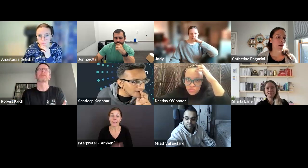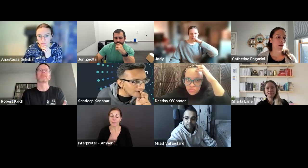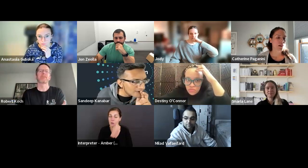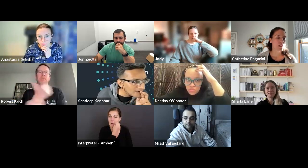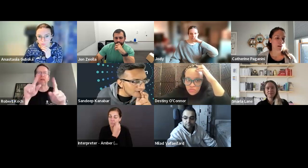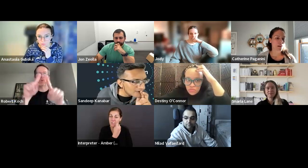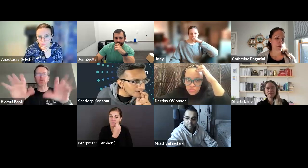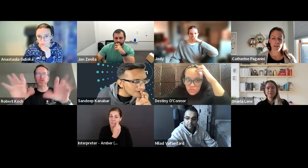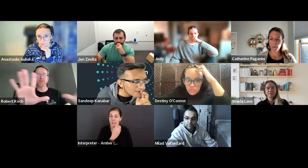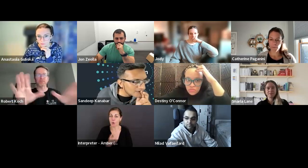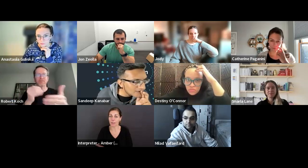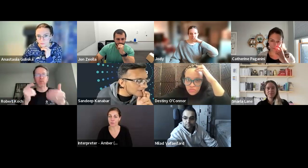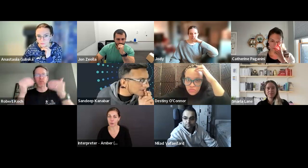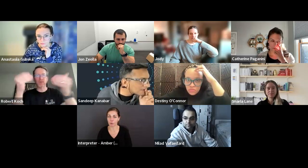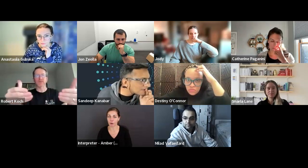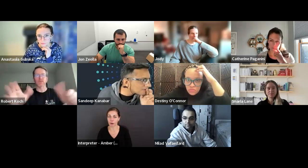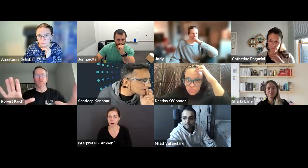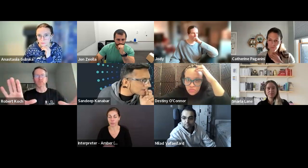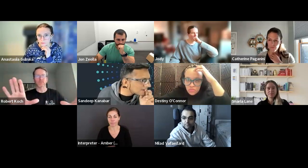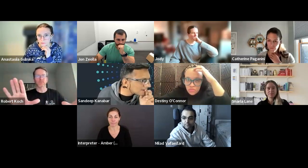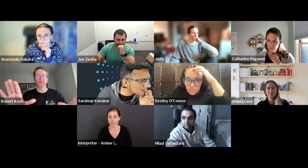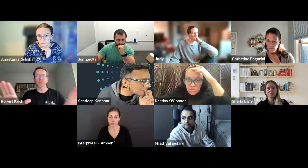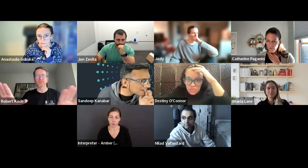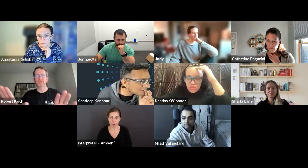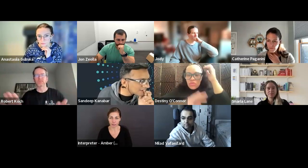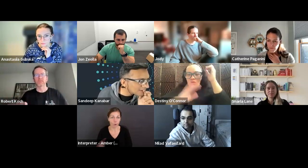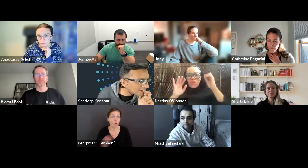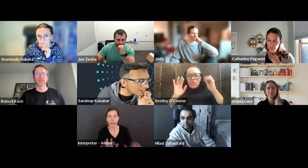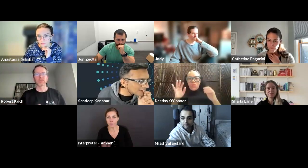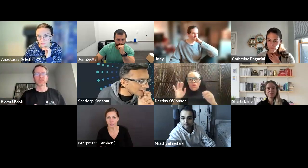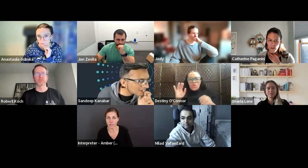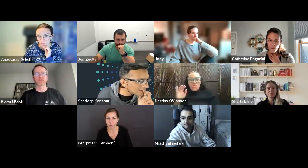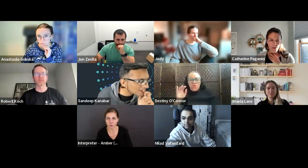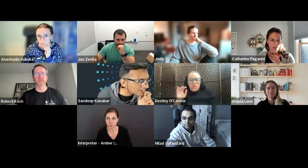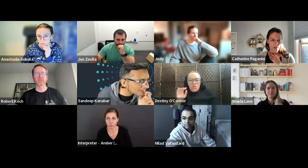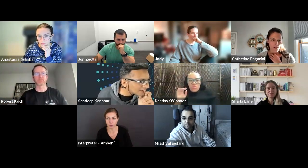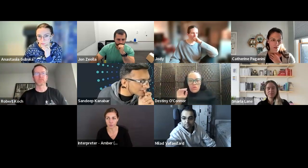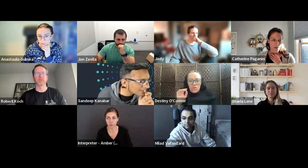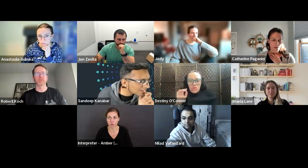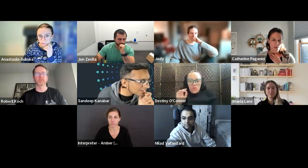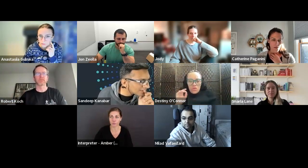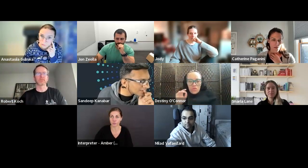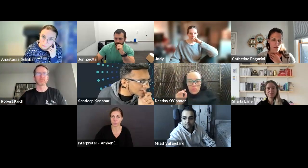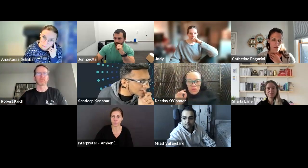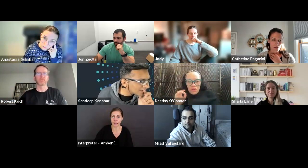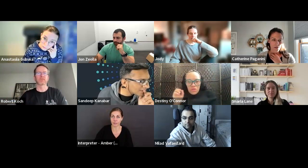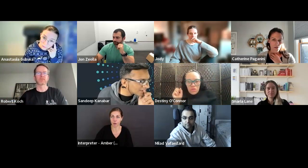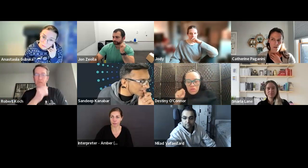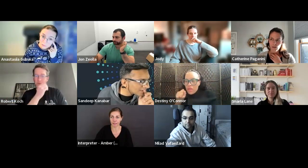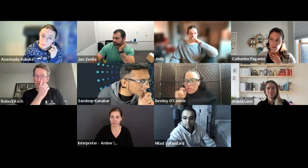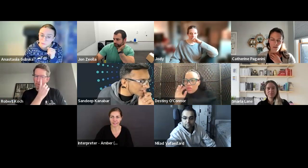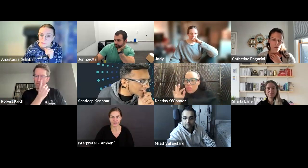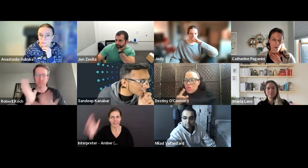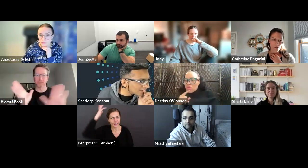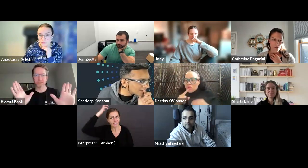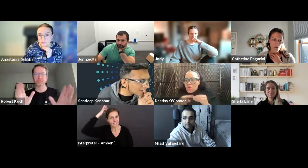Okay, Catherine, the video interpreter or the interpreter video. Actually, any questions before we jump on to that